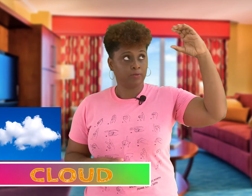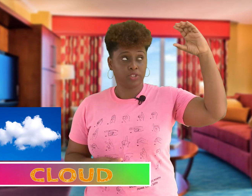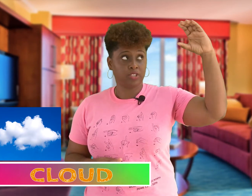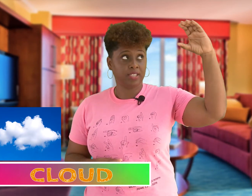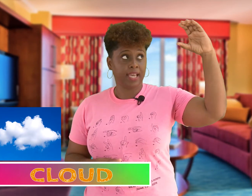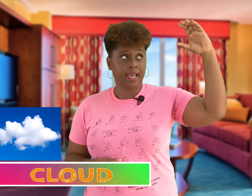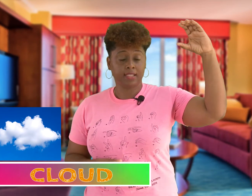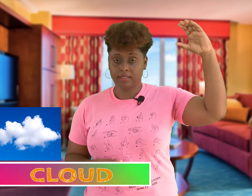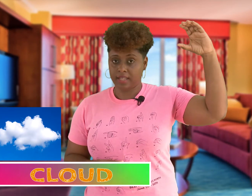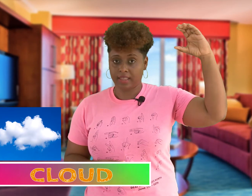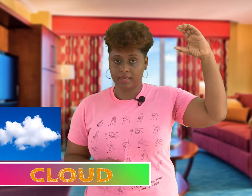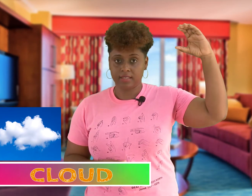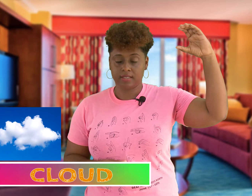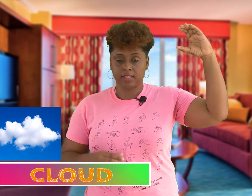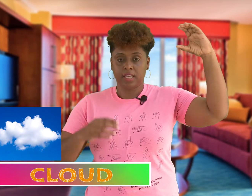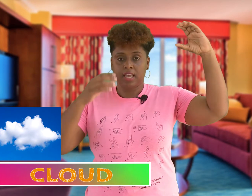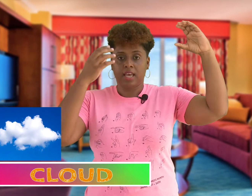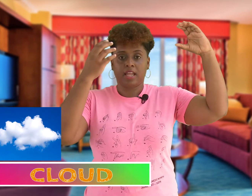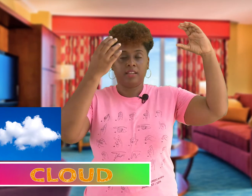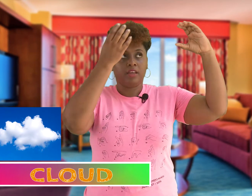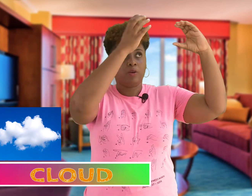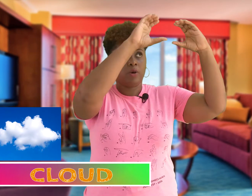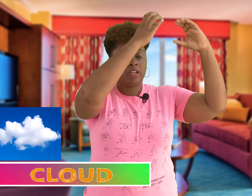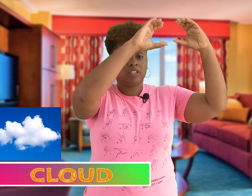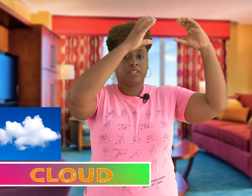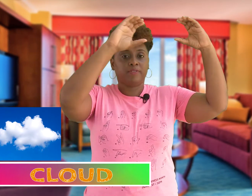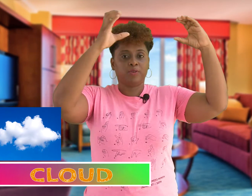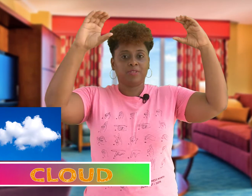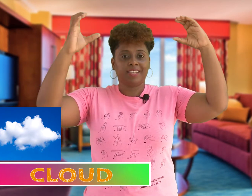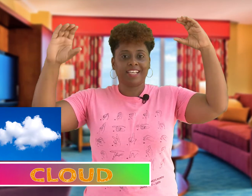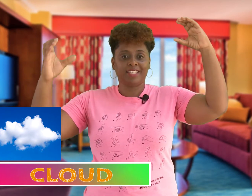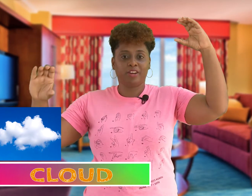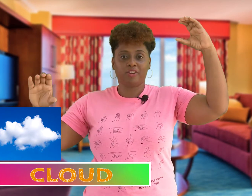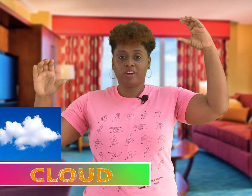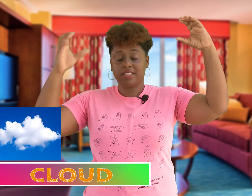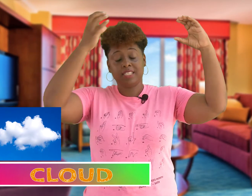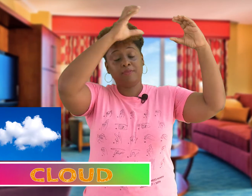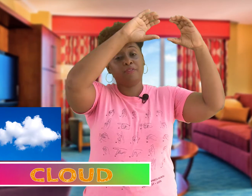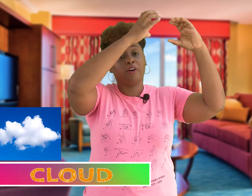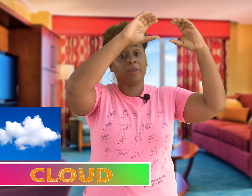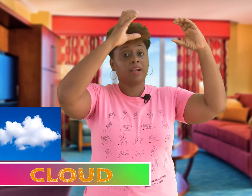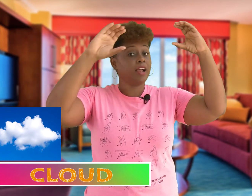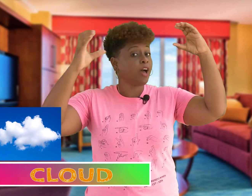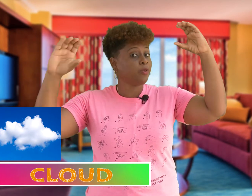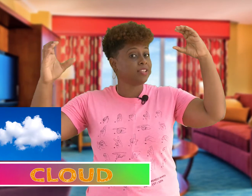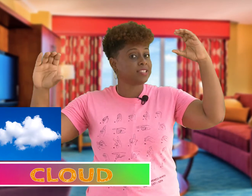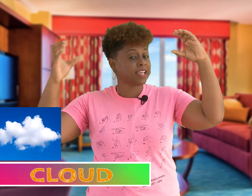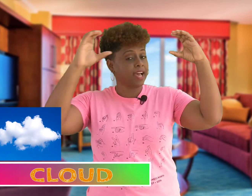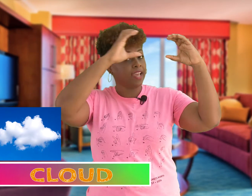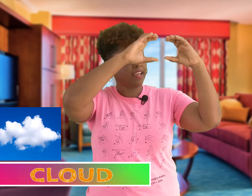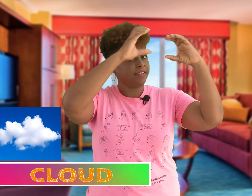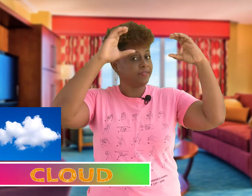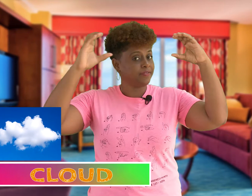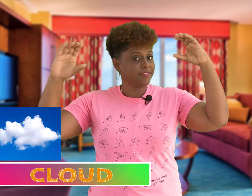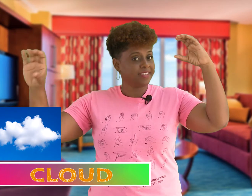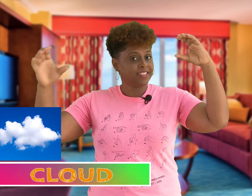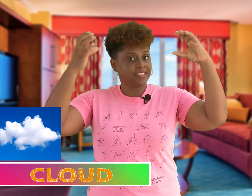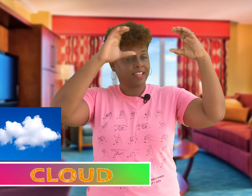with your C hand, like this, and the other one just flows nicely across, as if you're forming a cloud in the sky. See